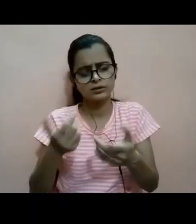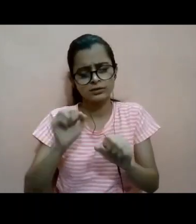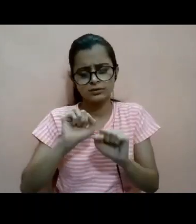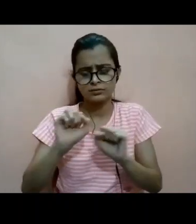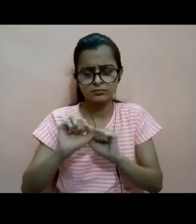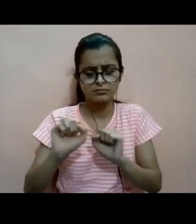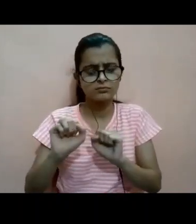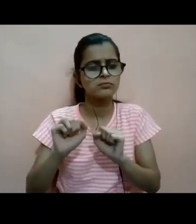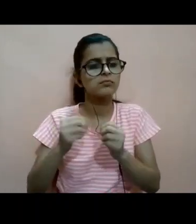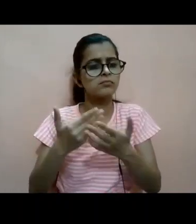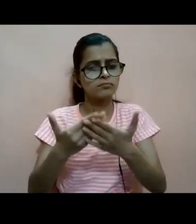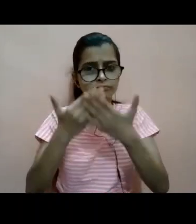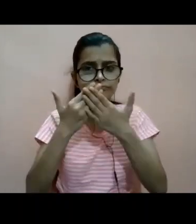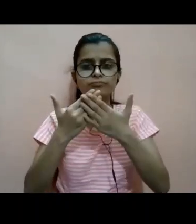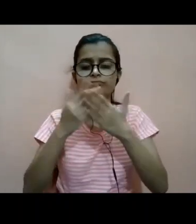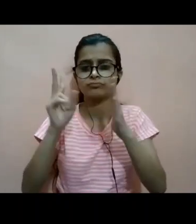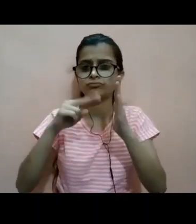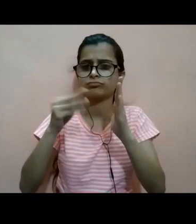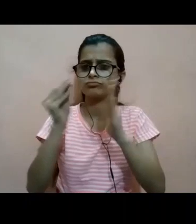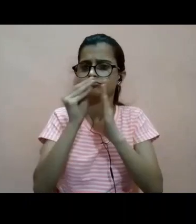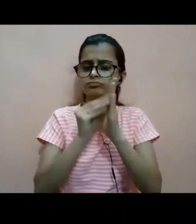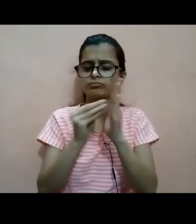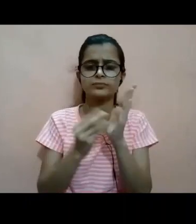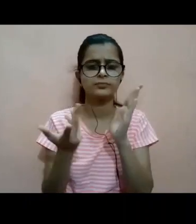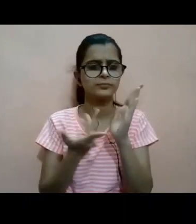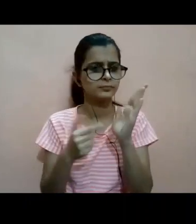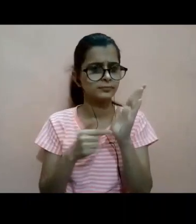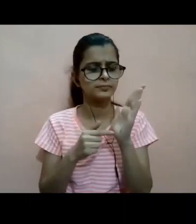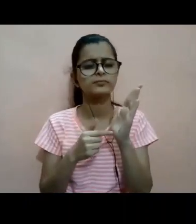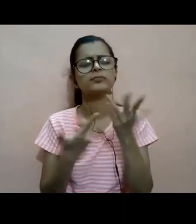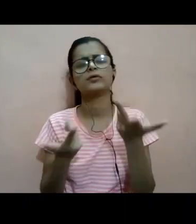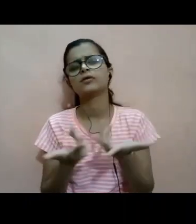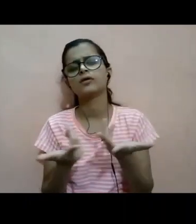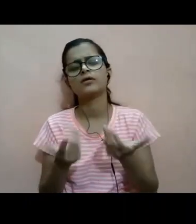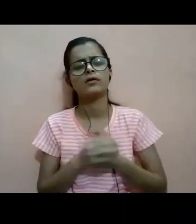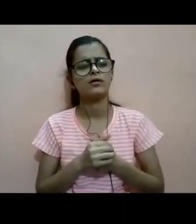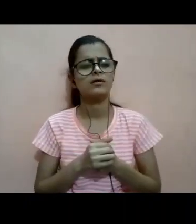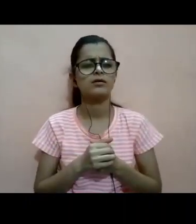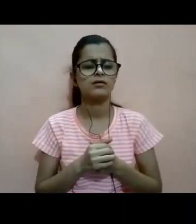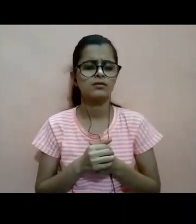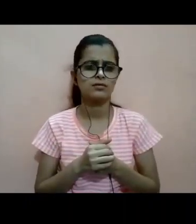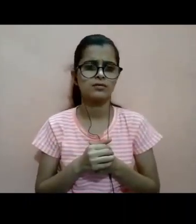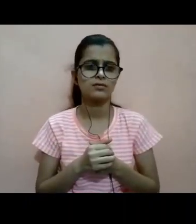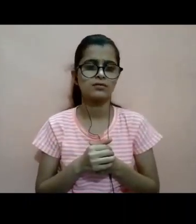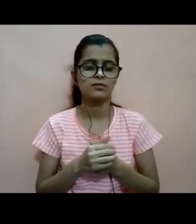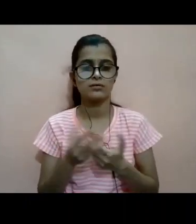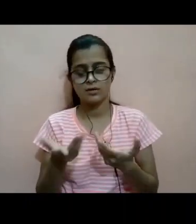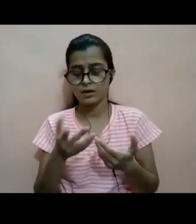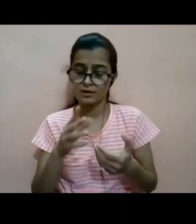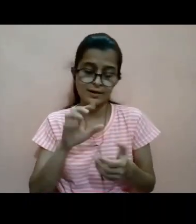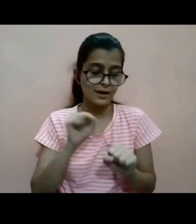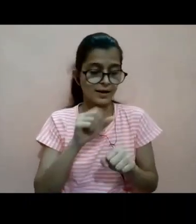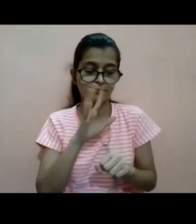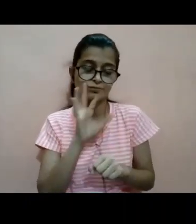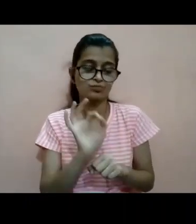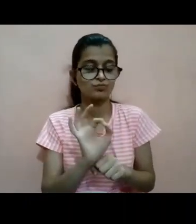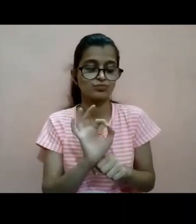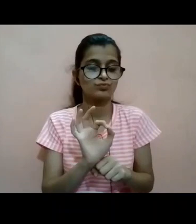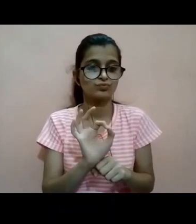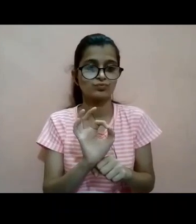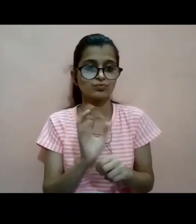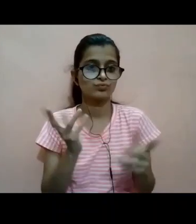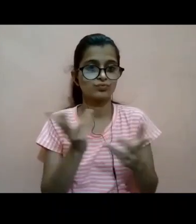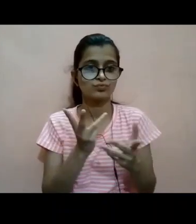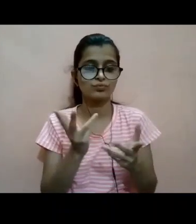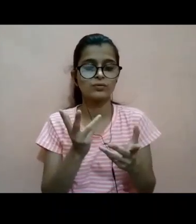that is given, that contextualization, and as I'm sure you would go along with